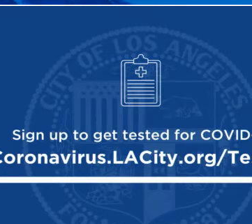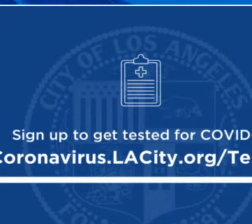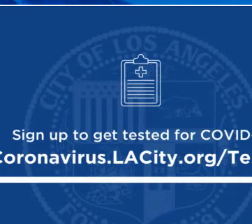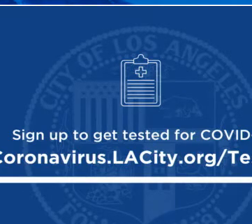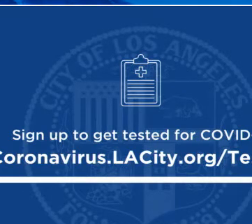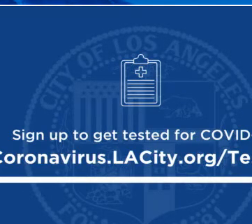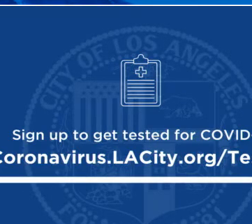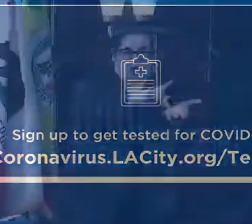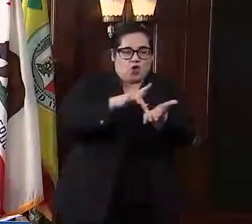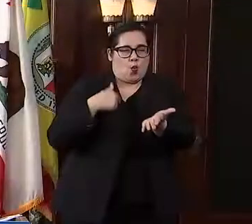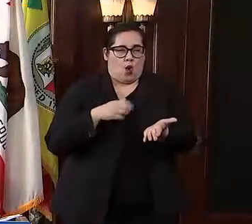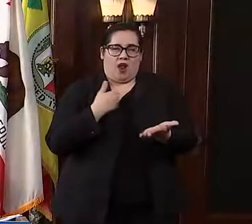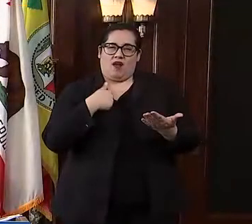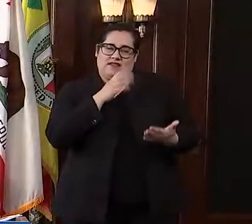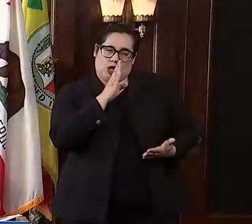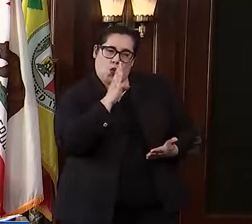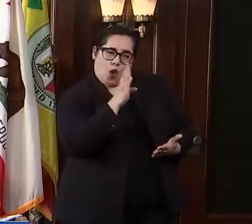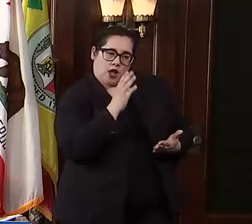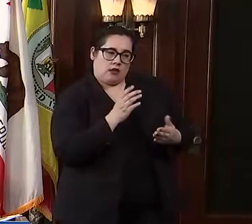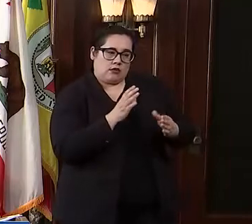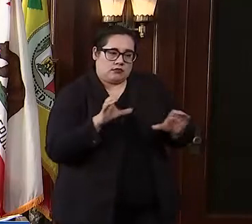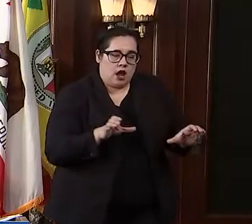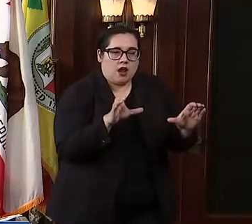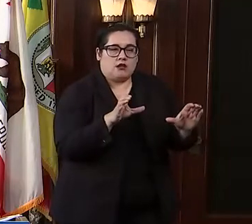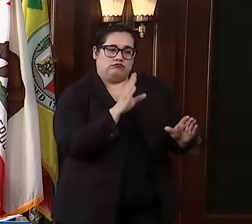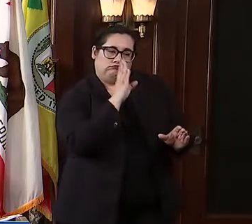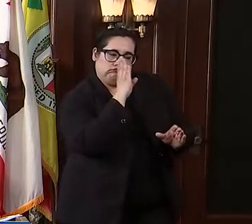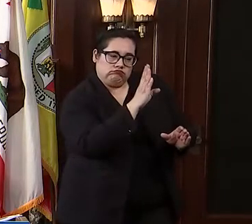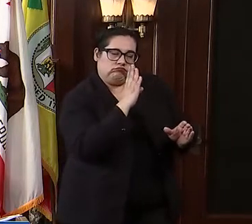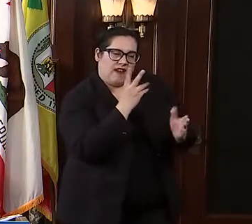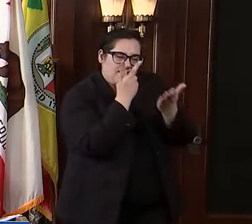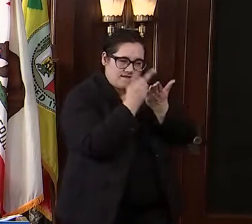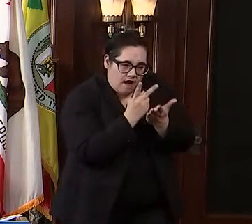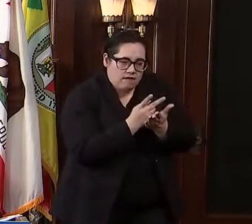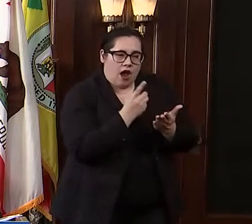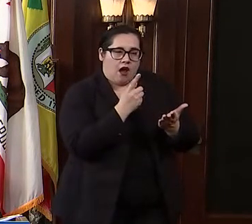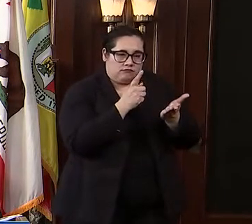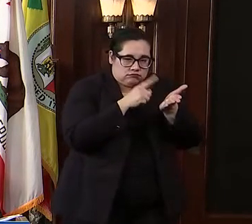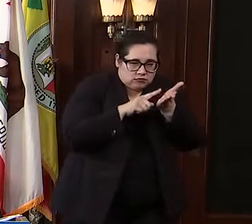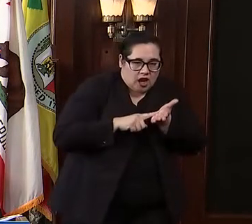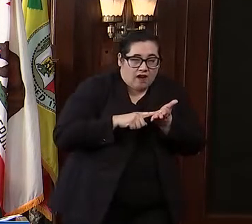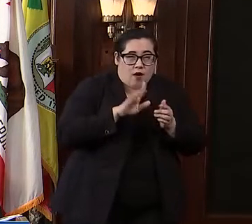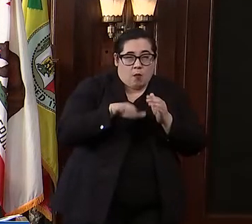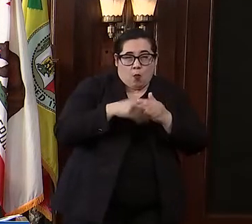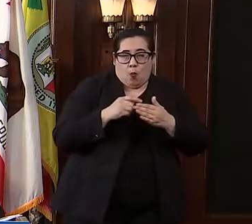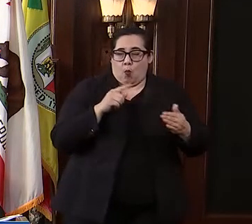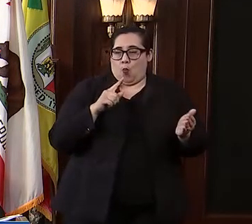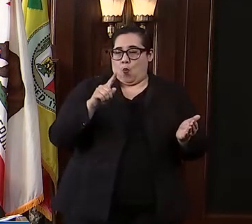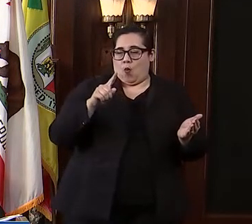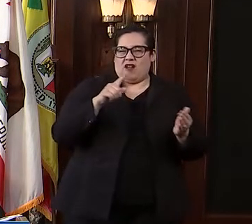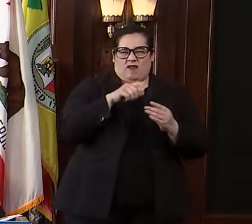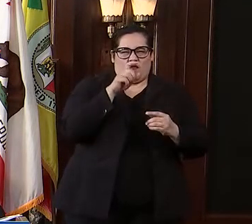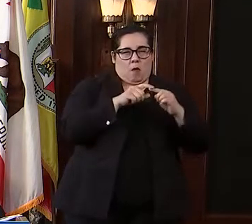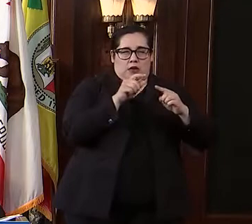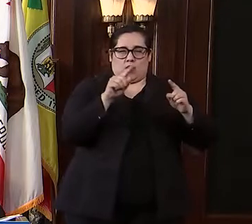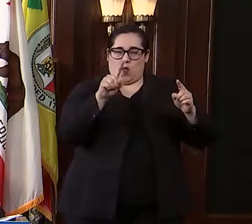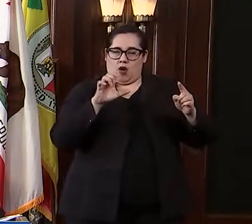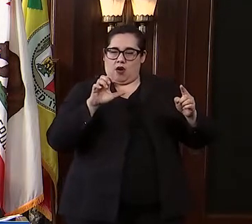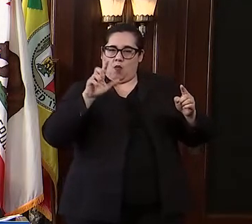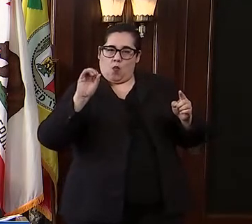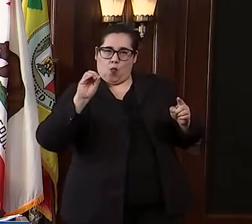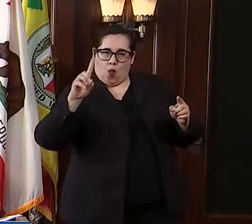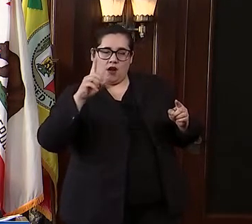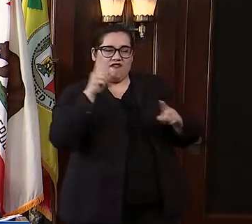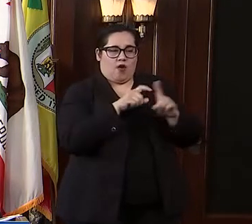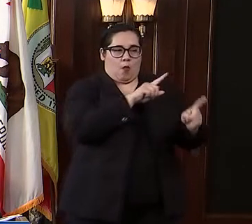conducted, supported, and verified testing at 131 of those 135. And our mobile team will continue